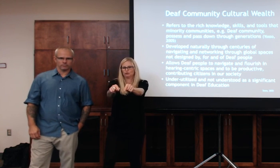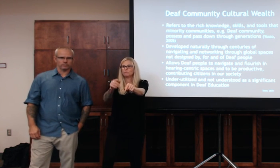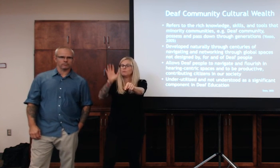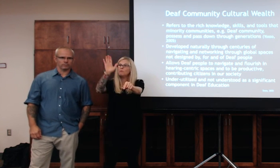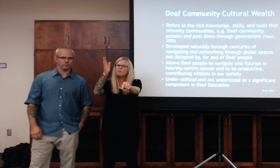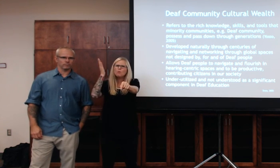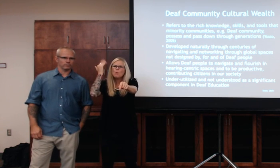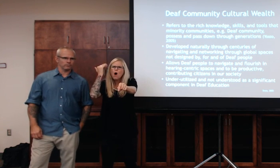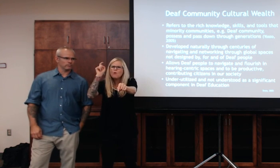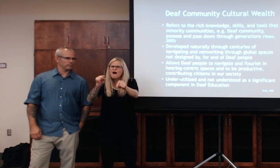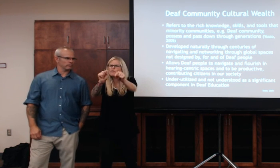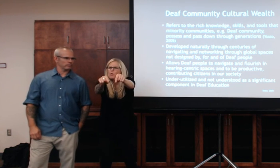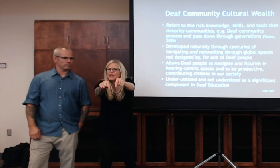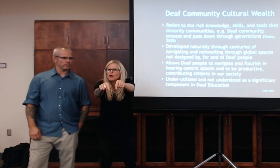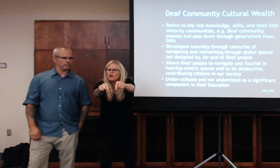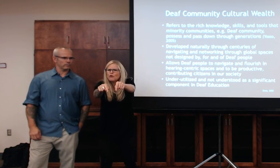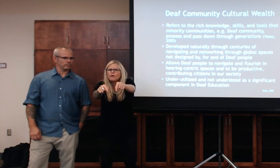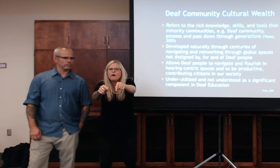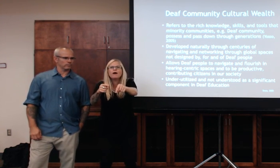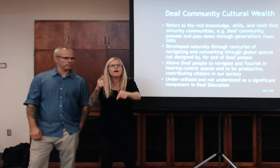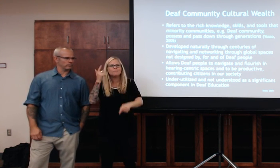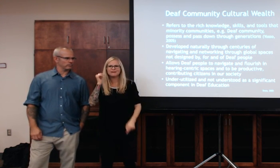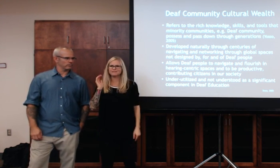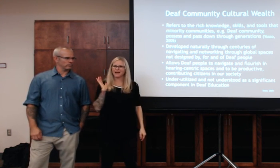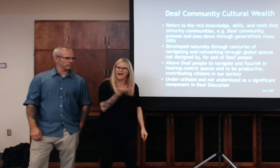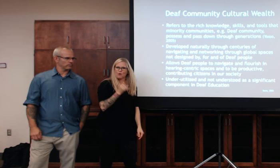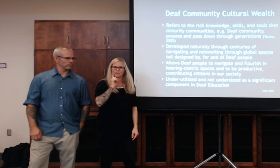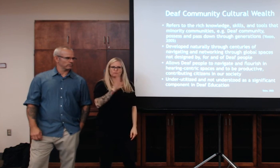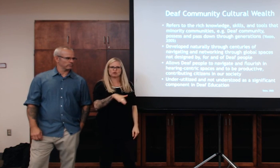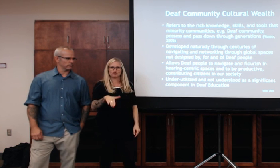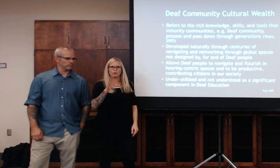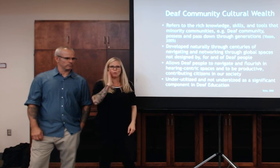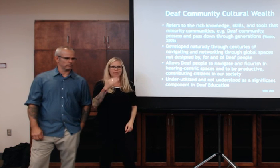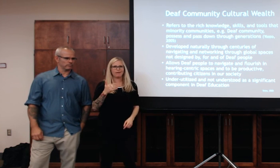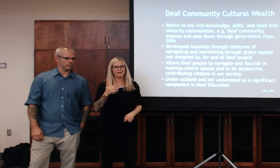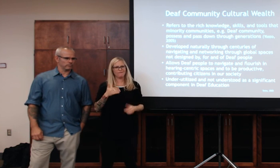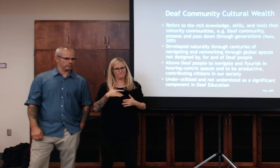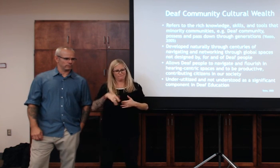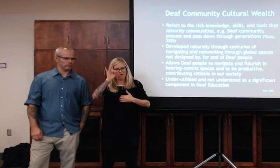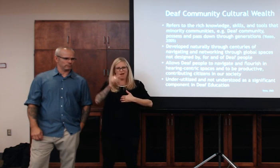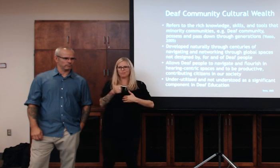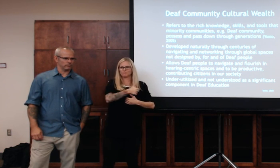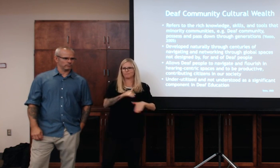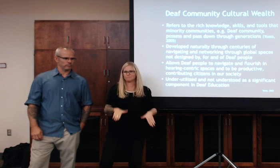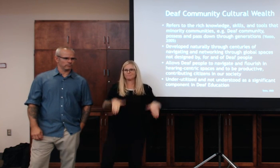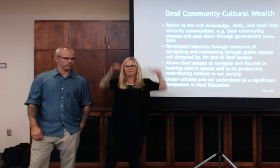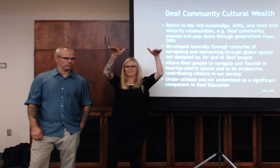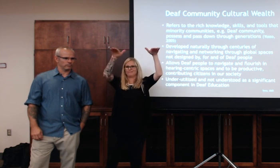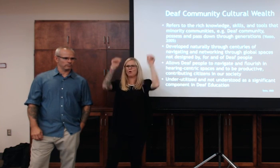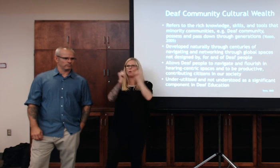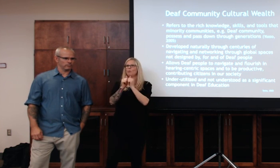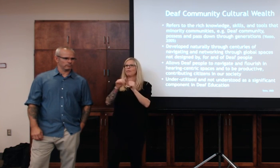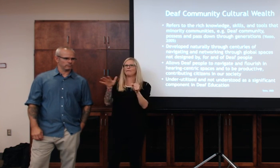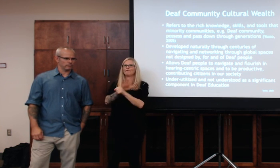end up. Why do we need to go to that particular spot? Because our deaf children will find themselves with